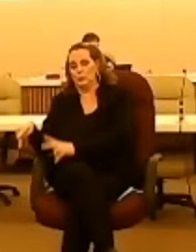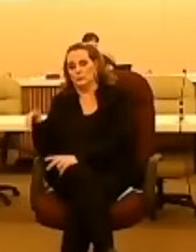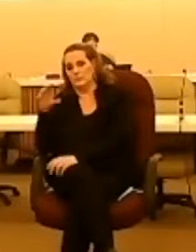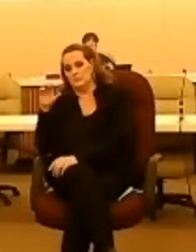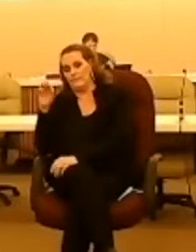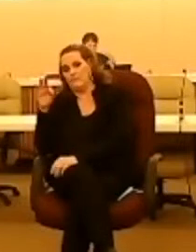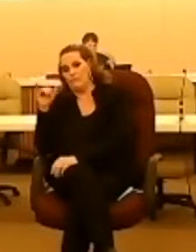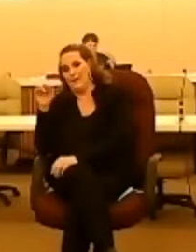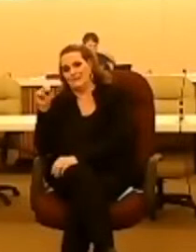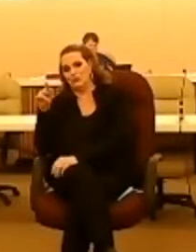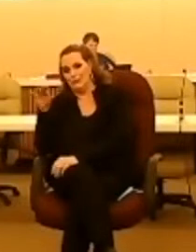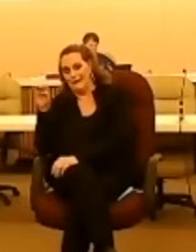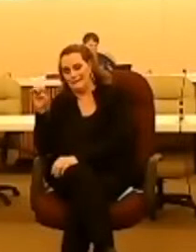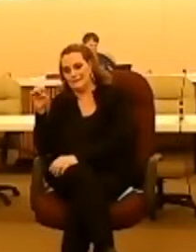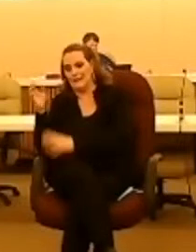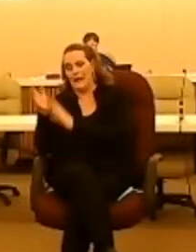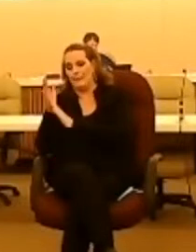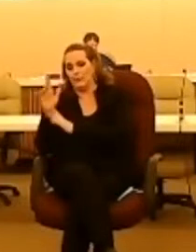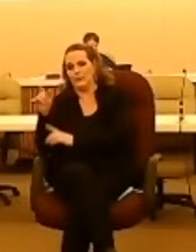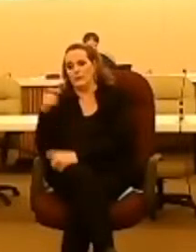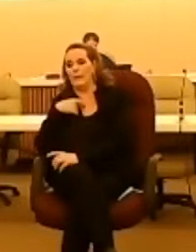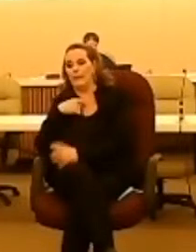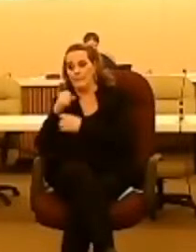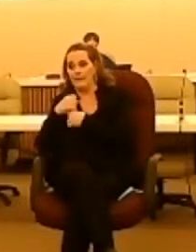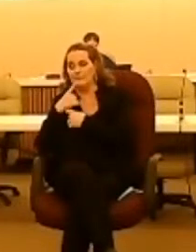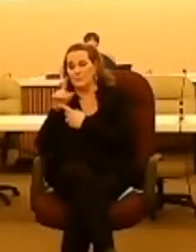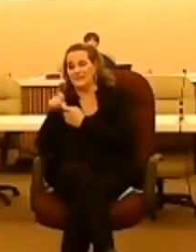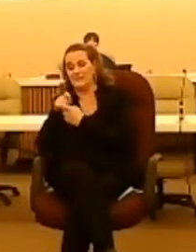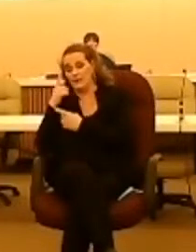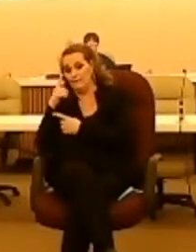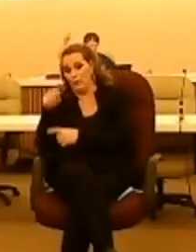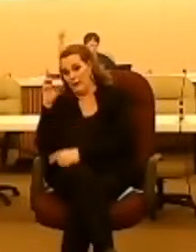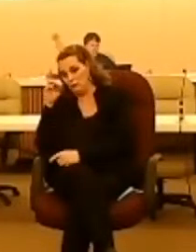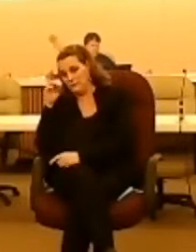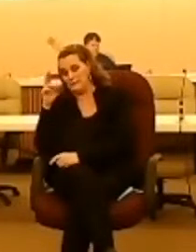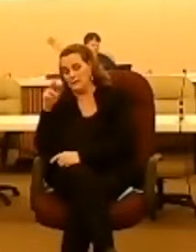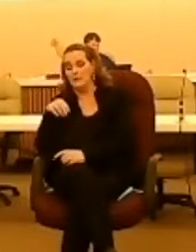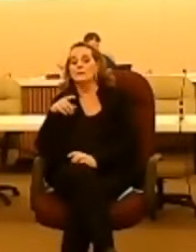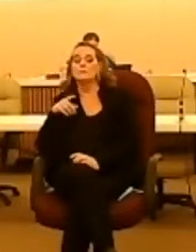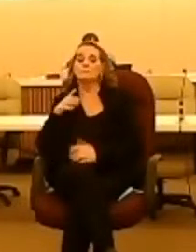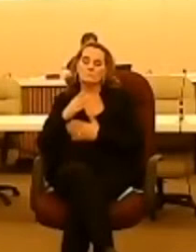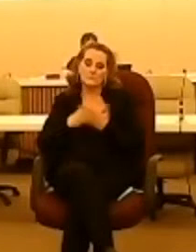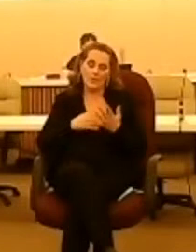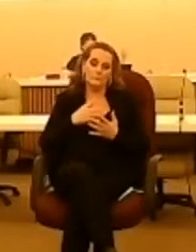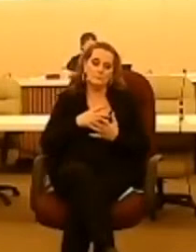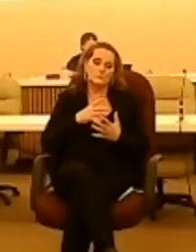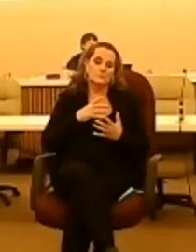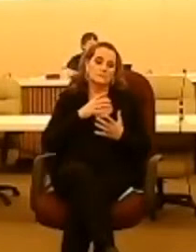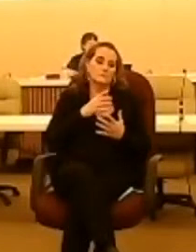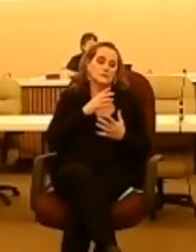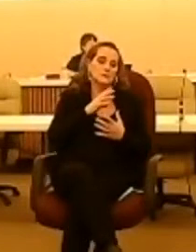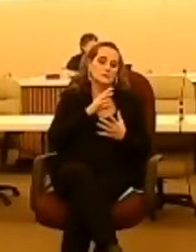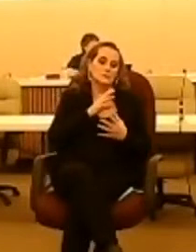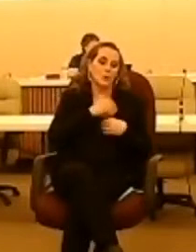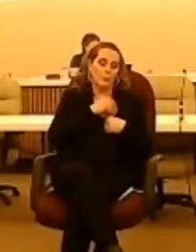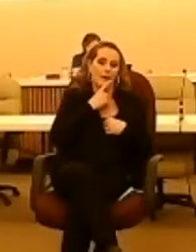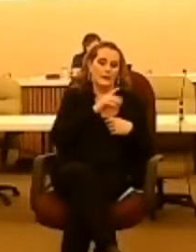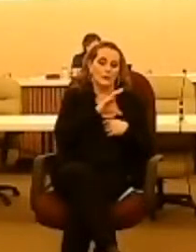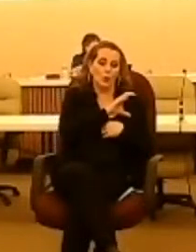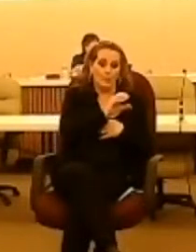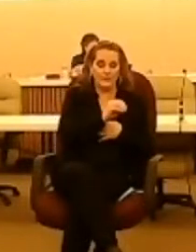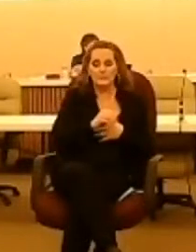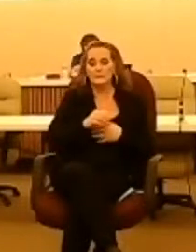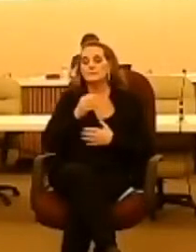LLC specifically for that, of which some is owned by the corporation and some is owned by the franchise